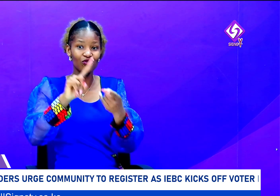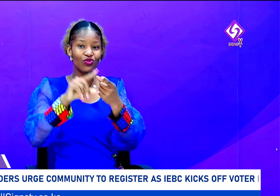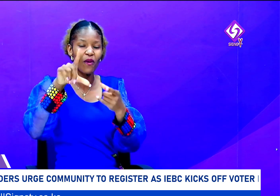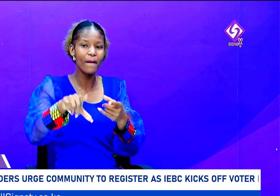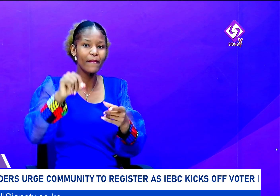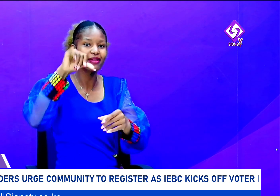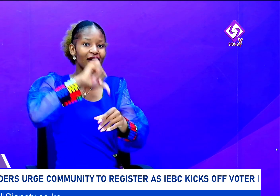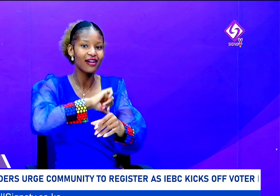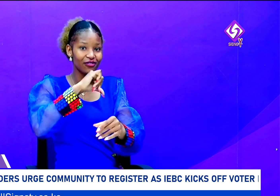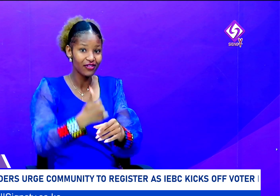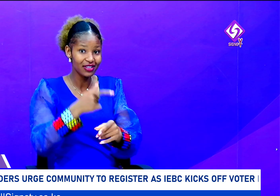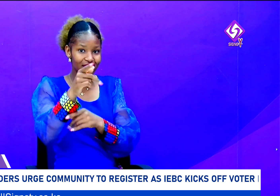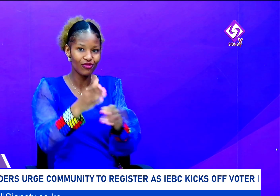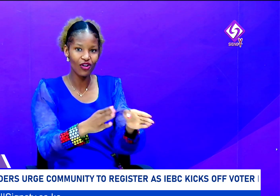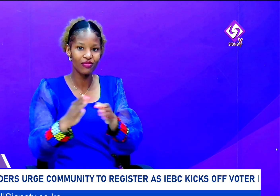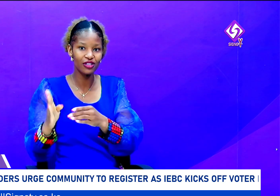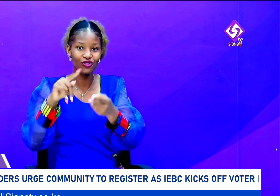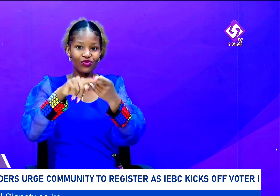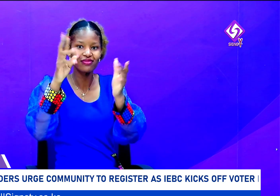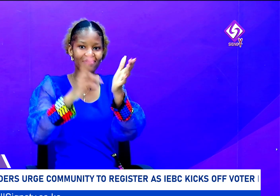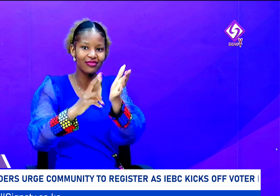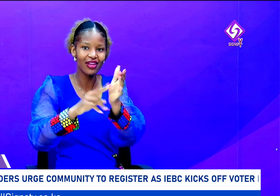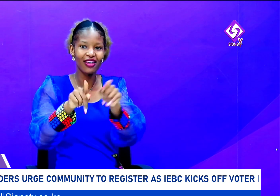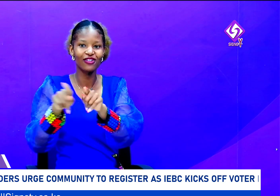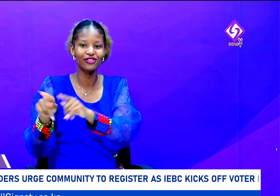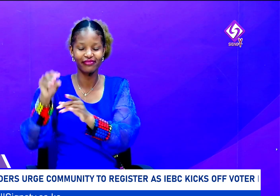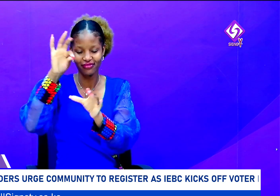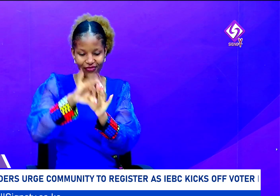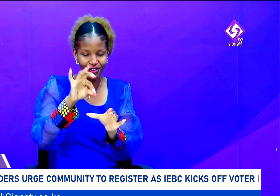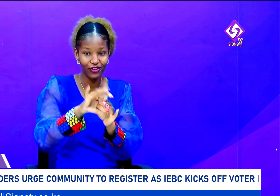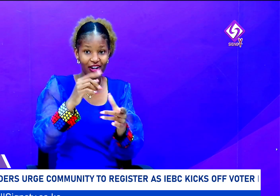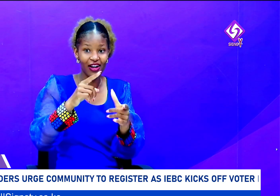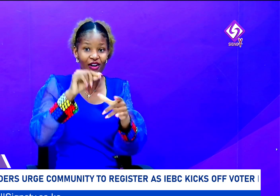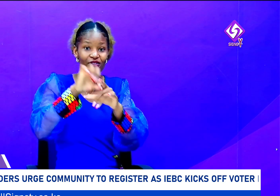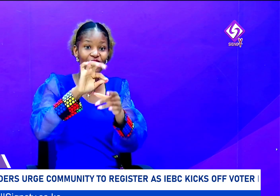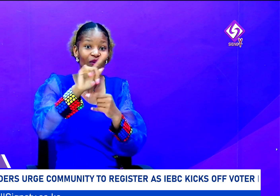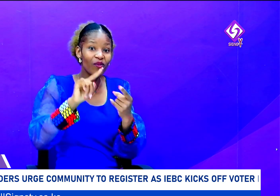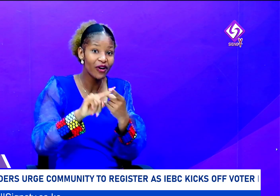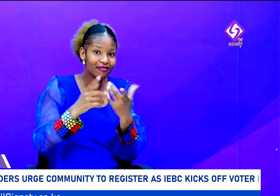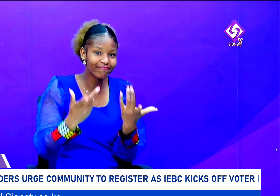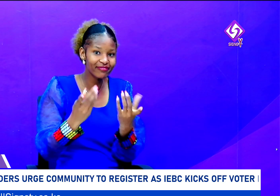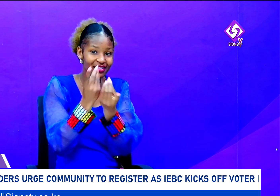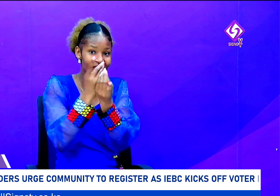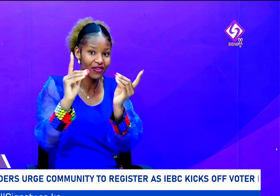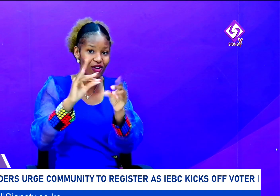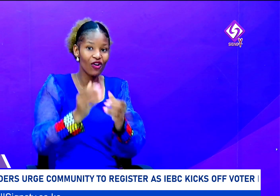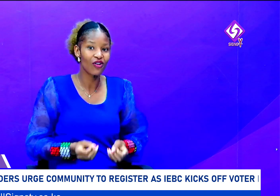The leaders have highlighted the importance of the exercise, urging community members to take advantage